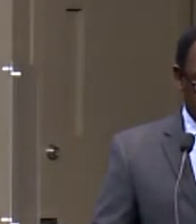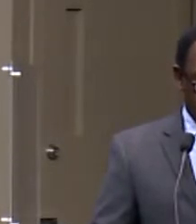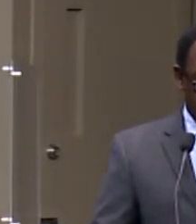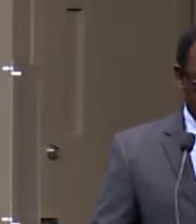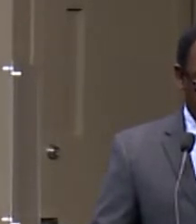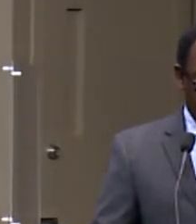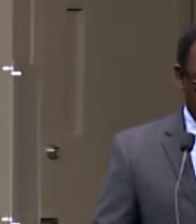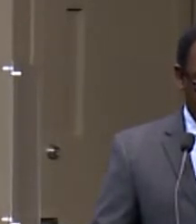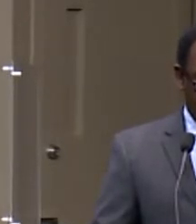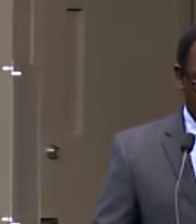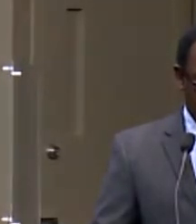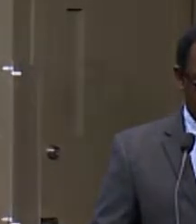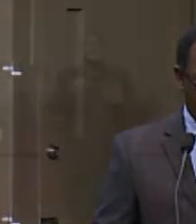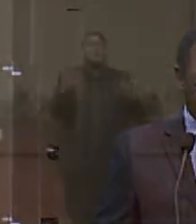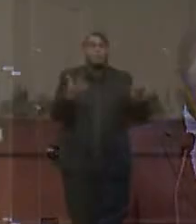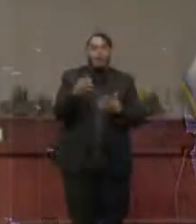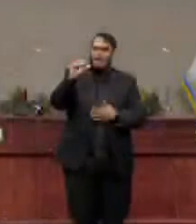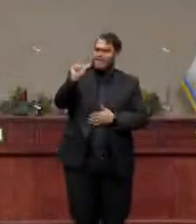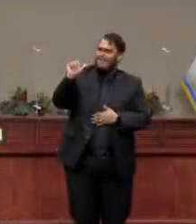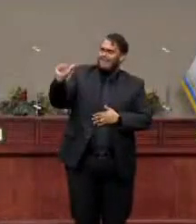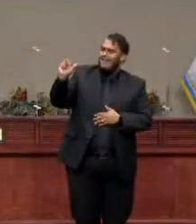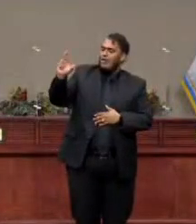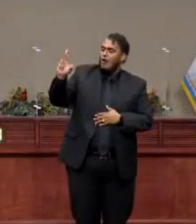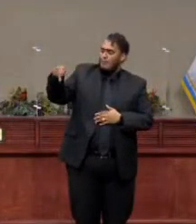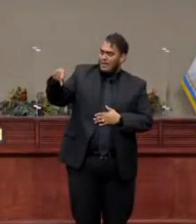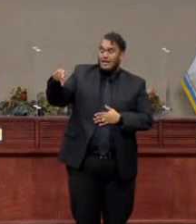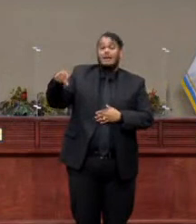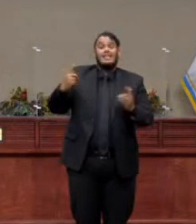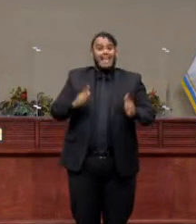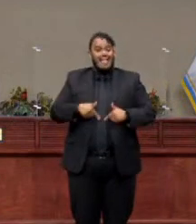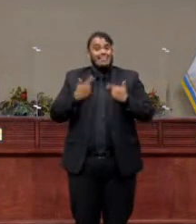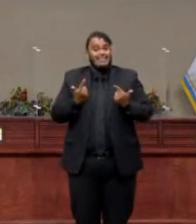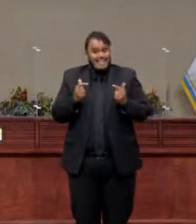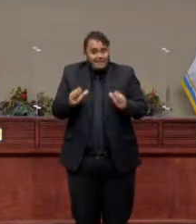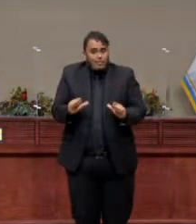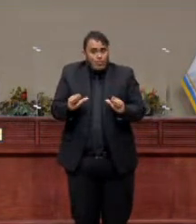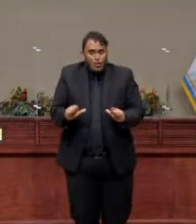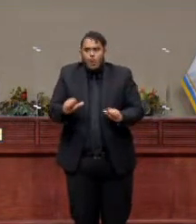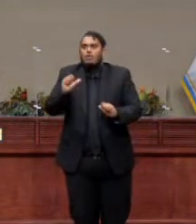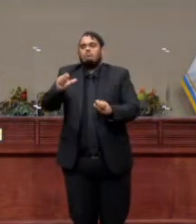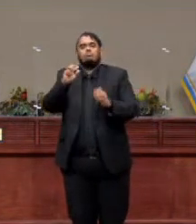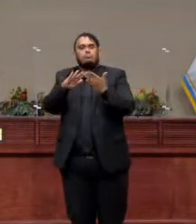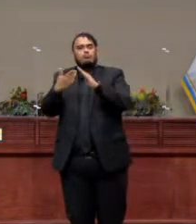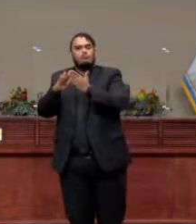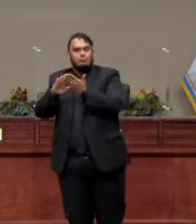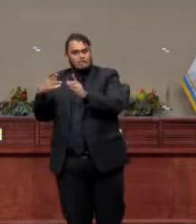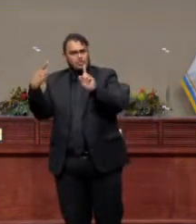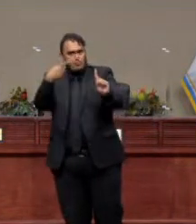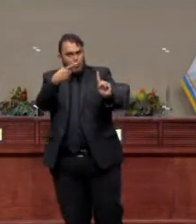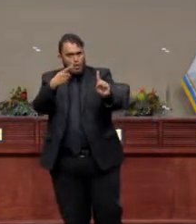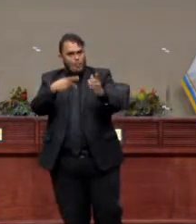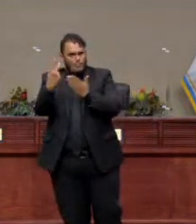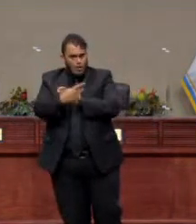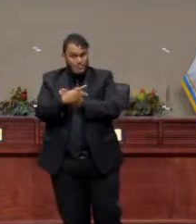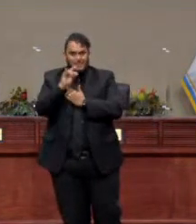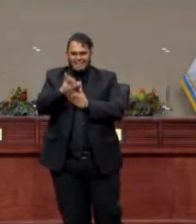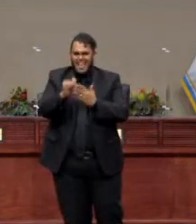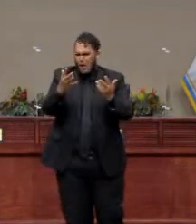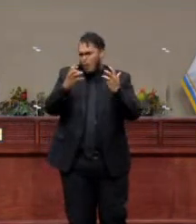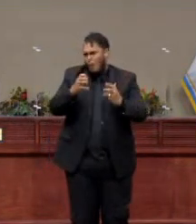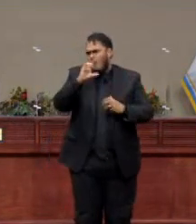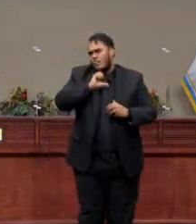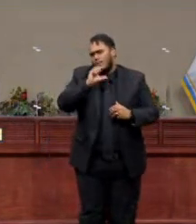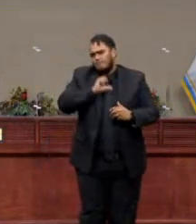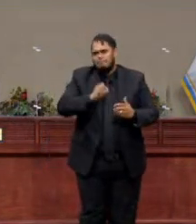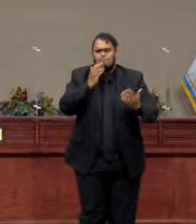called the AARP Livable Communities Program. The goal of this program is to create an age-friendly place